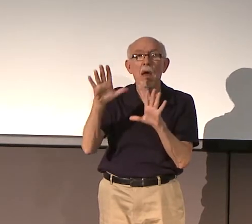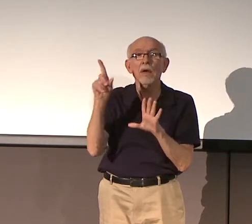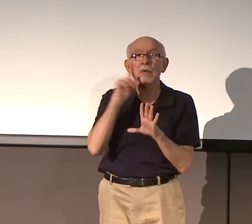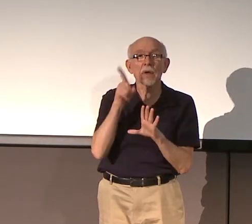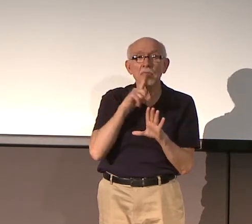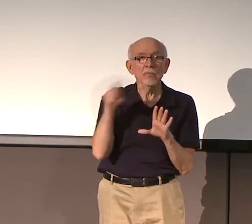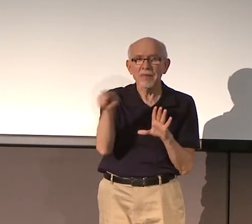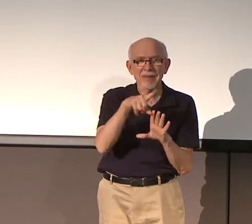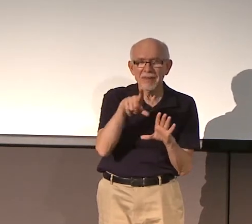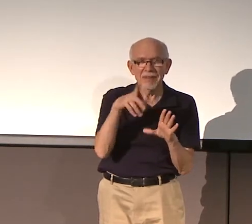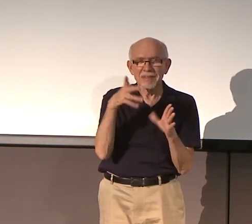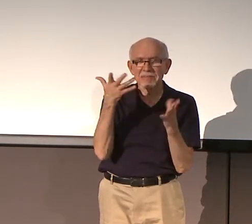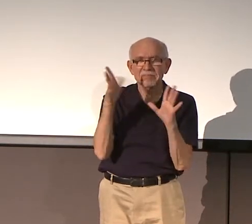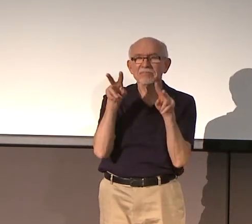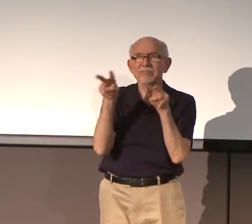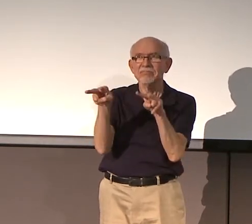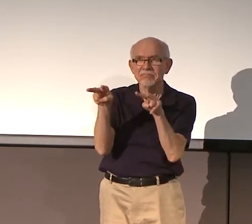I think you'll get the idea.